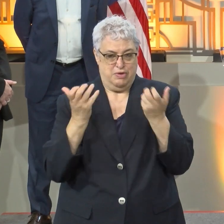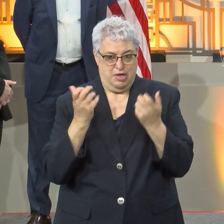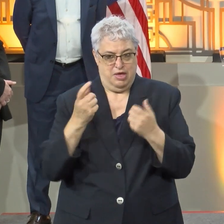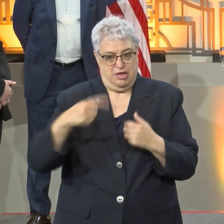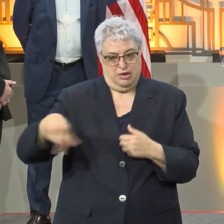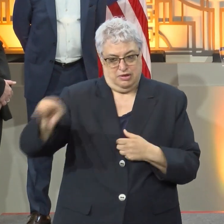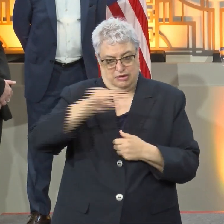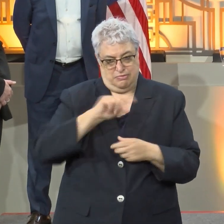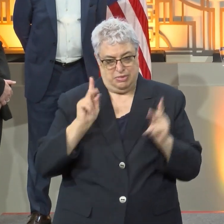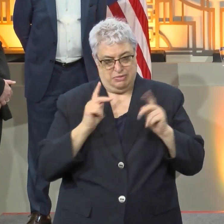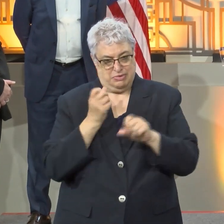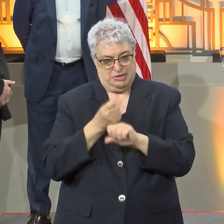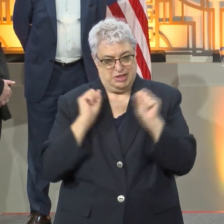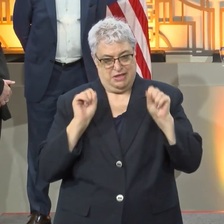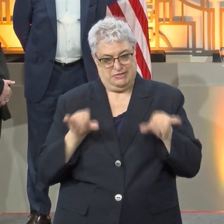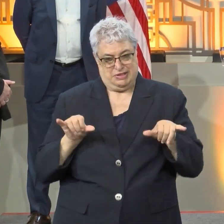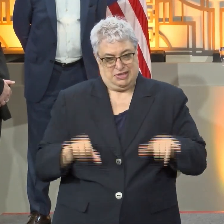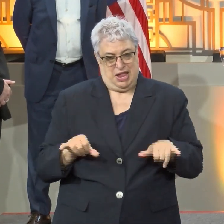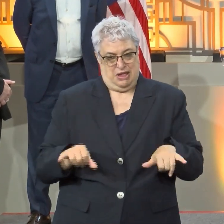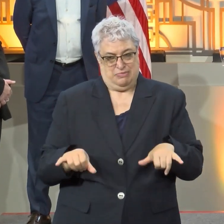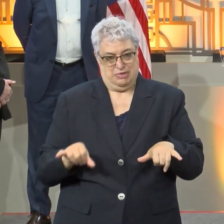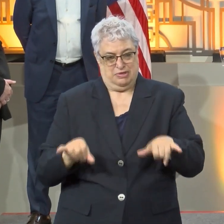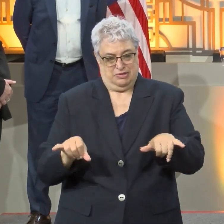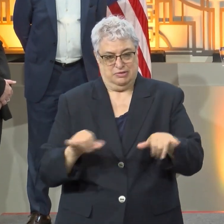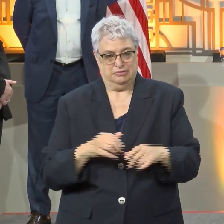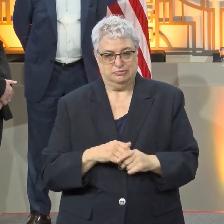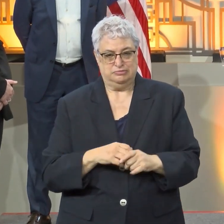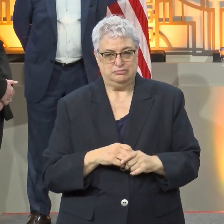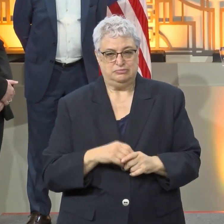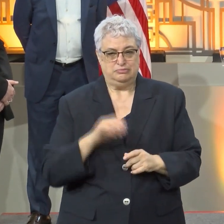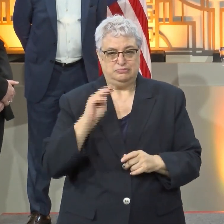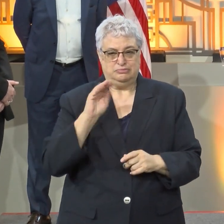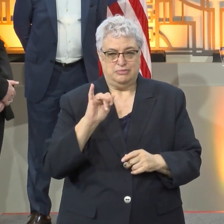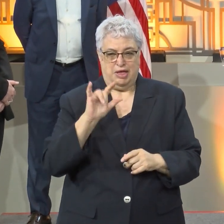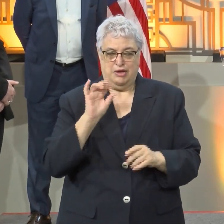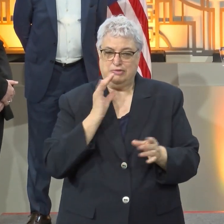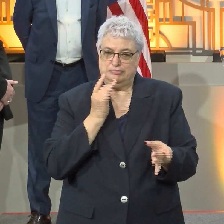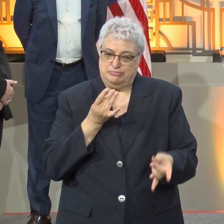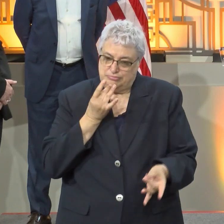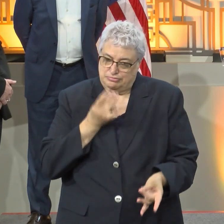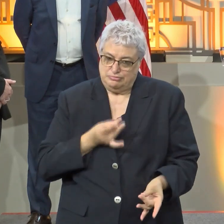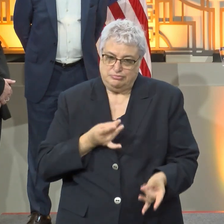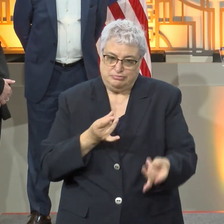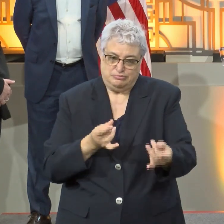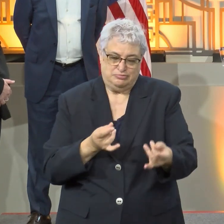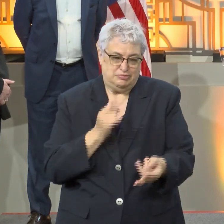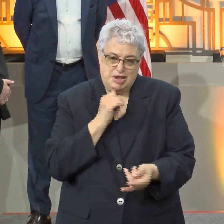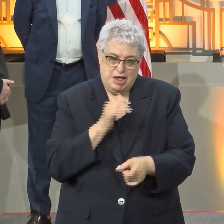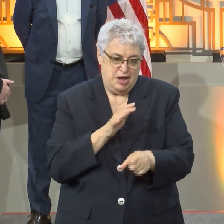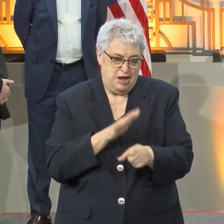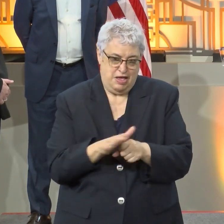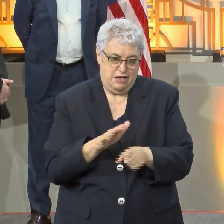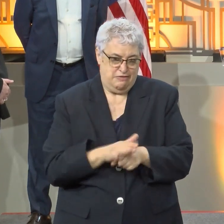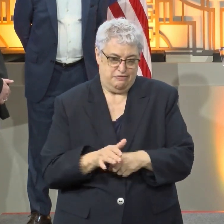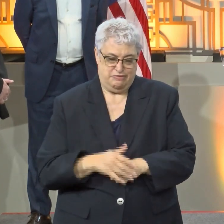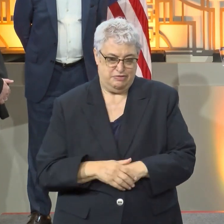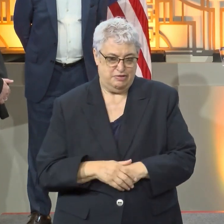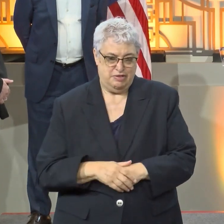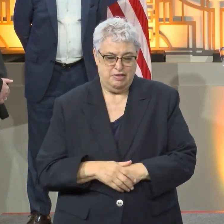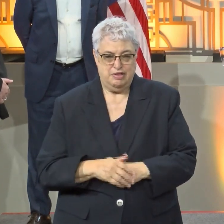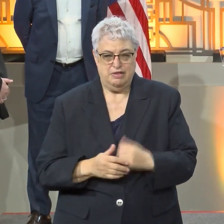and stable during this time. And as the mayor eloquently shared, it is nearly not enough. There might